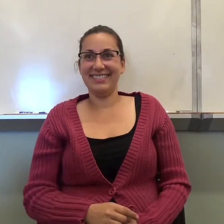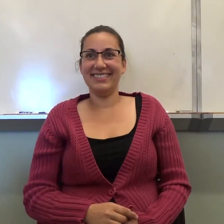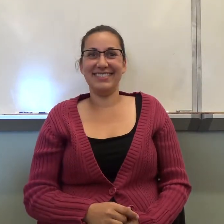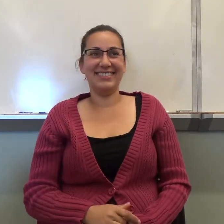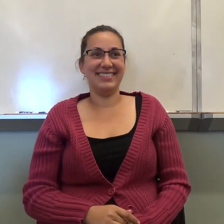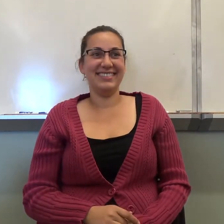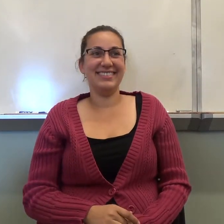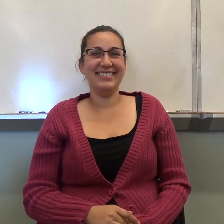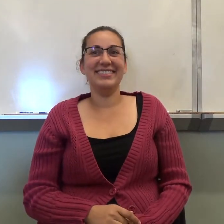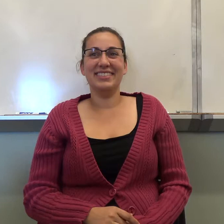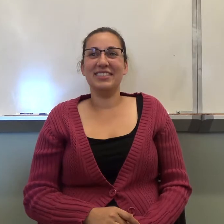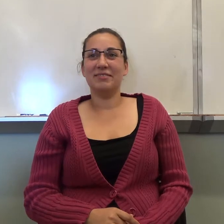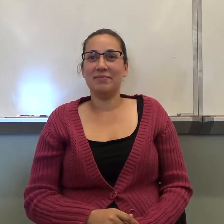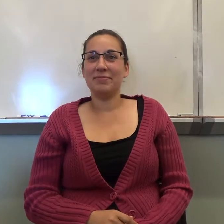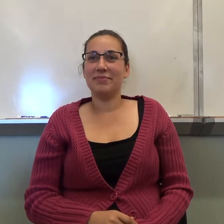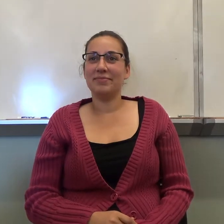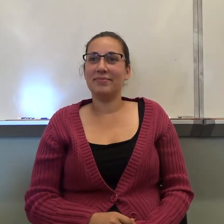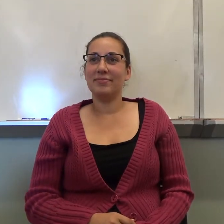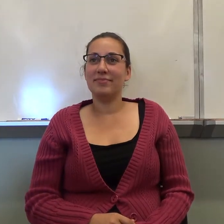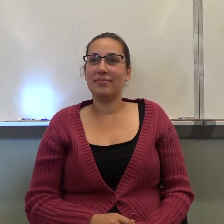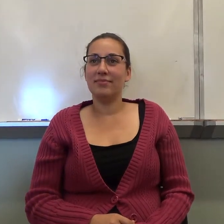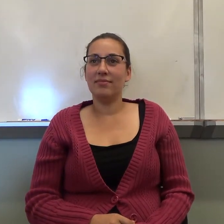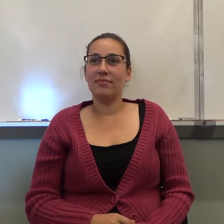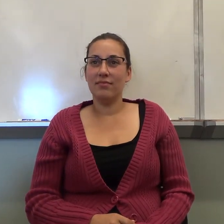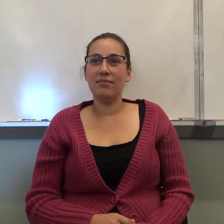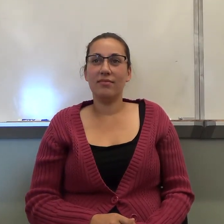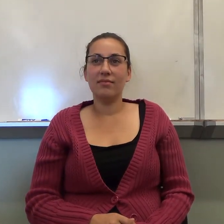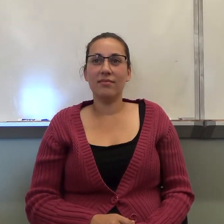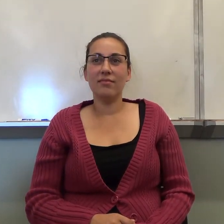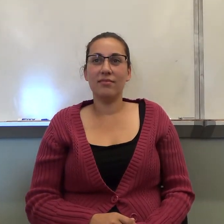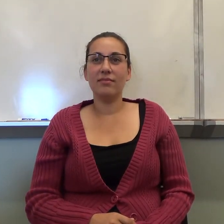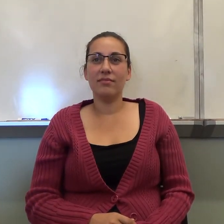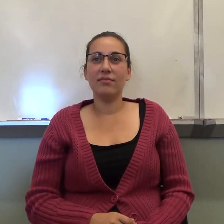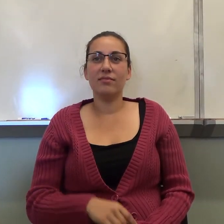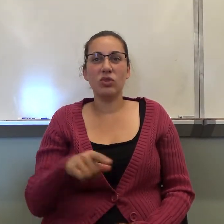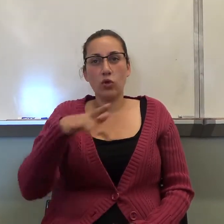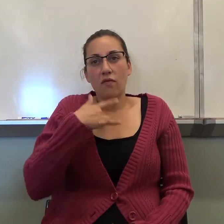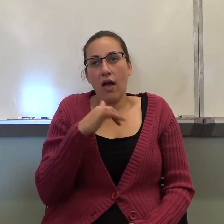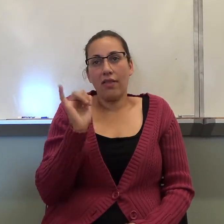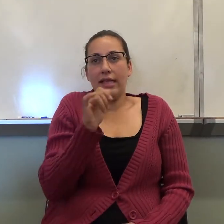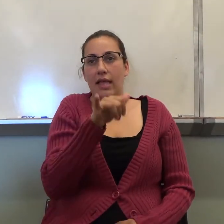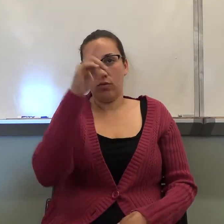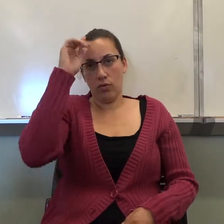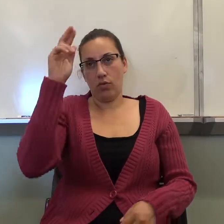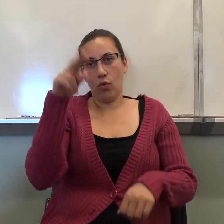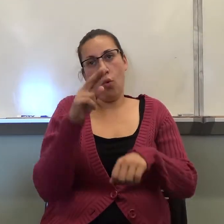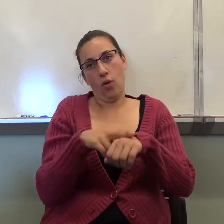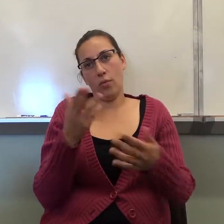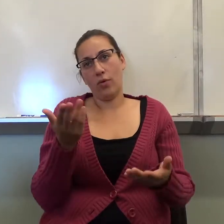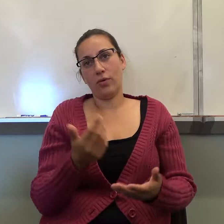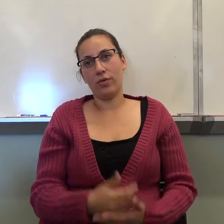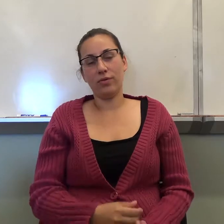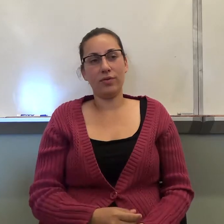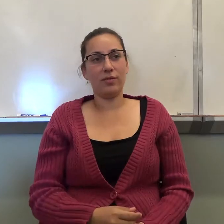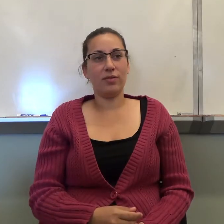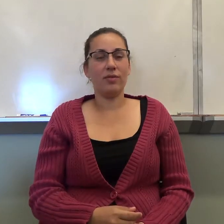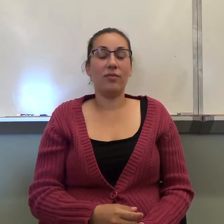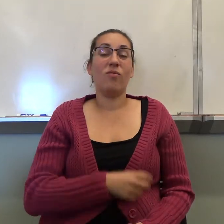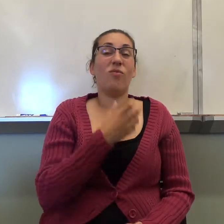Yeah, to begin with, what does that mean? What's it about? That's a good question. Generally speaking, when you put a minus sign